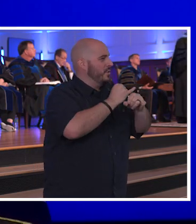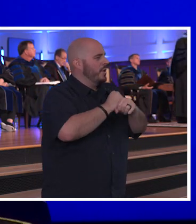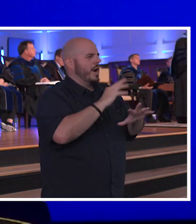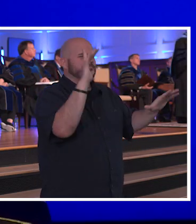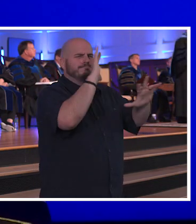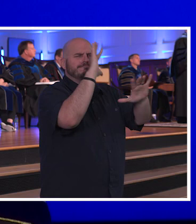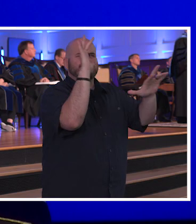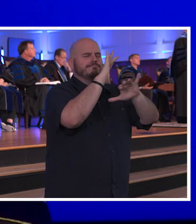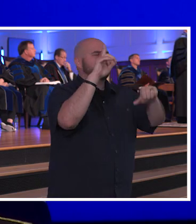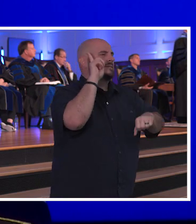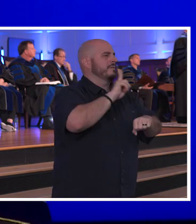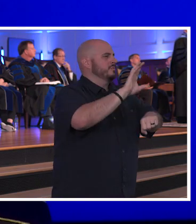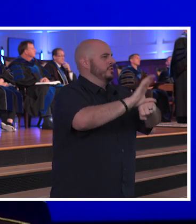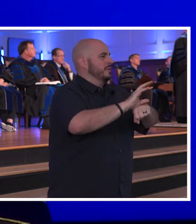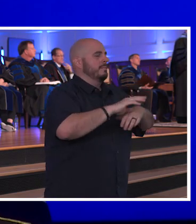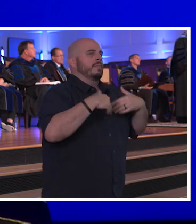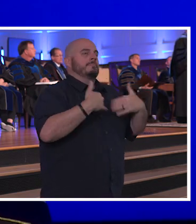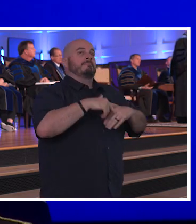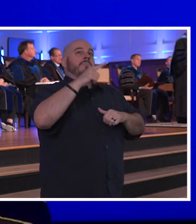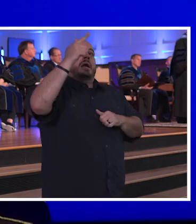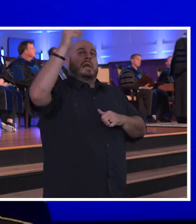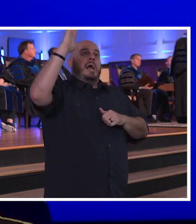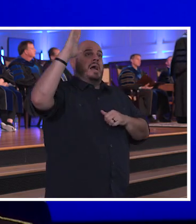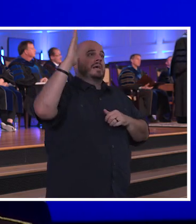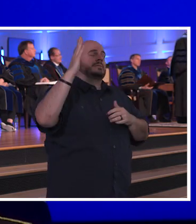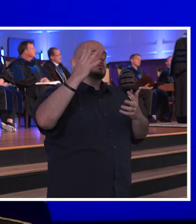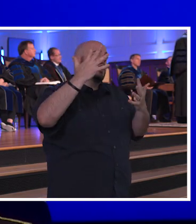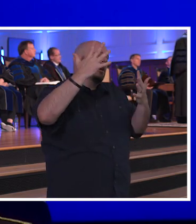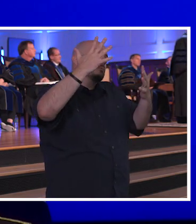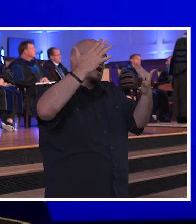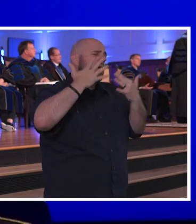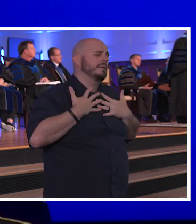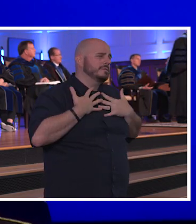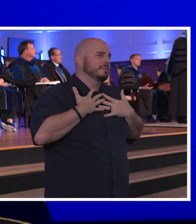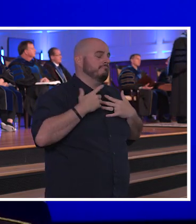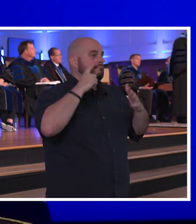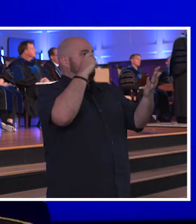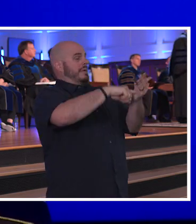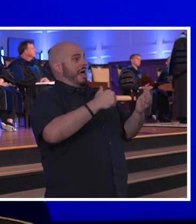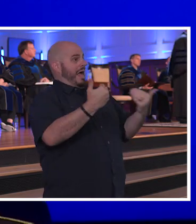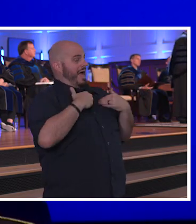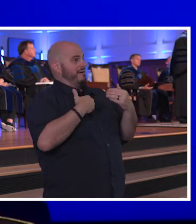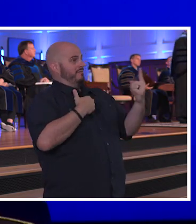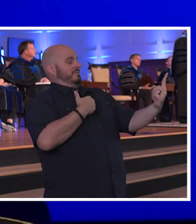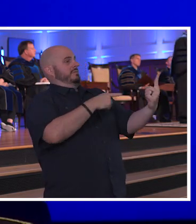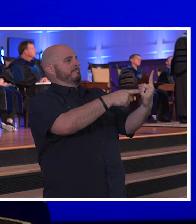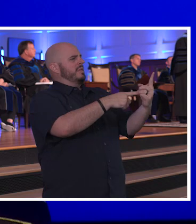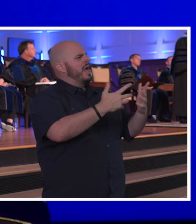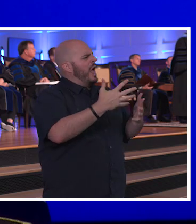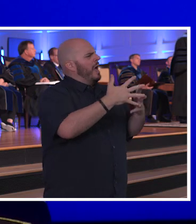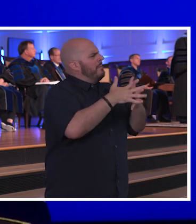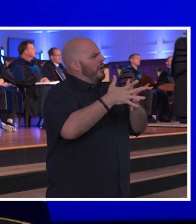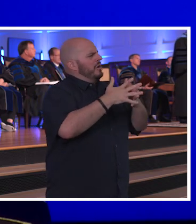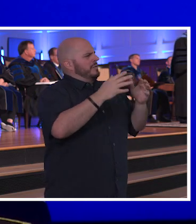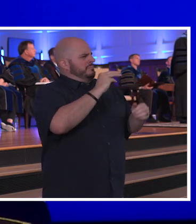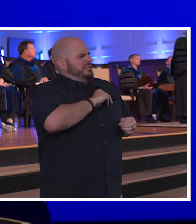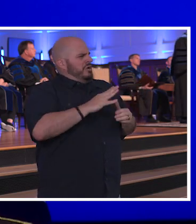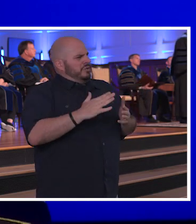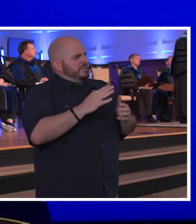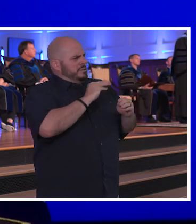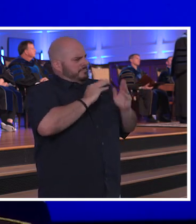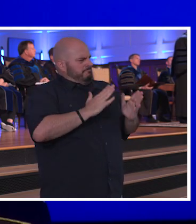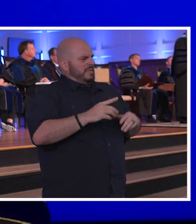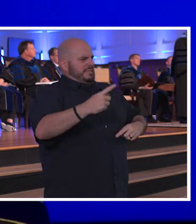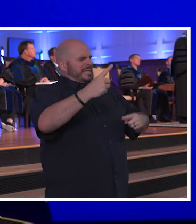by God's kindness, there was one. And those American missionaries, though they signed differently when they taught and